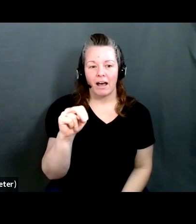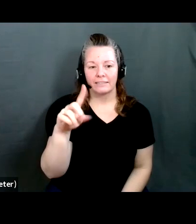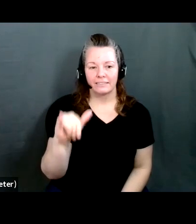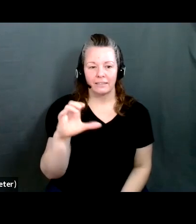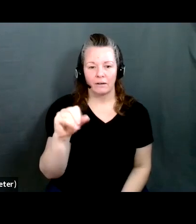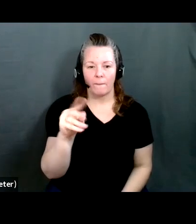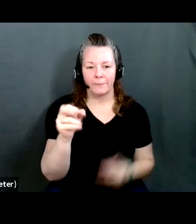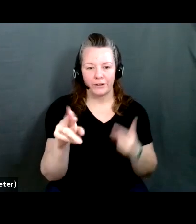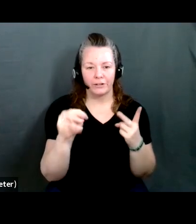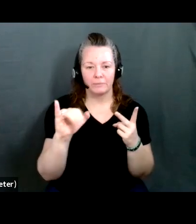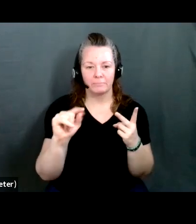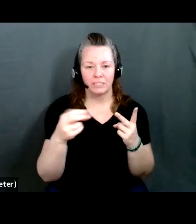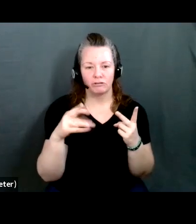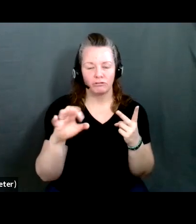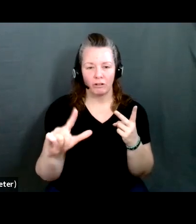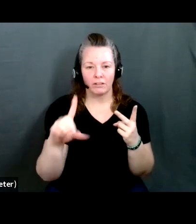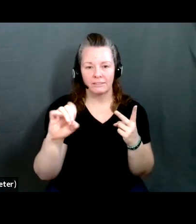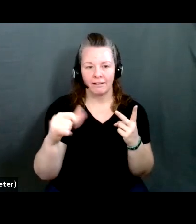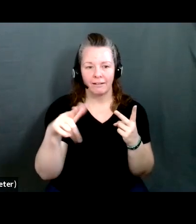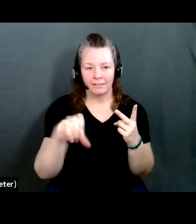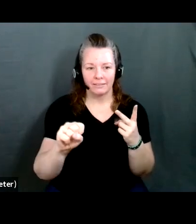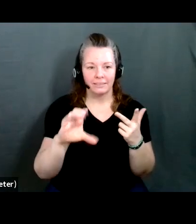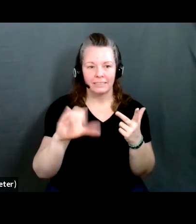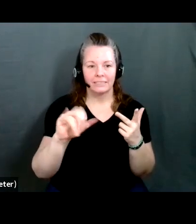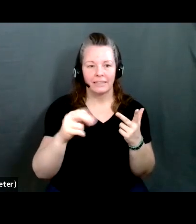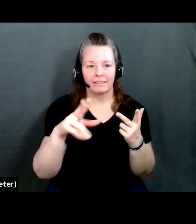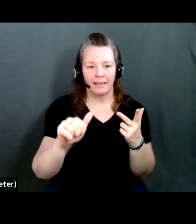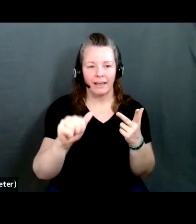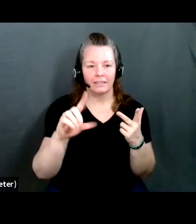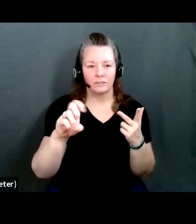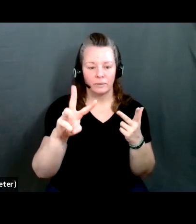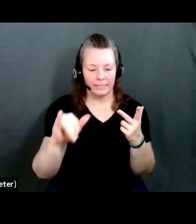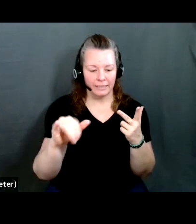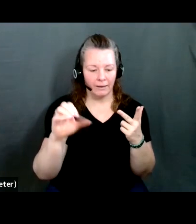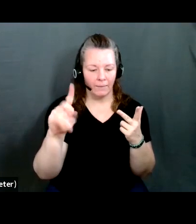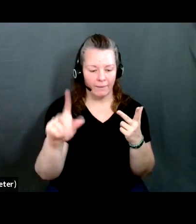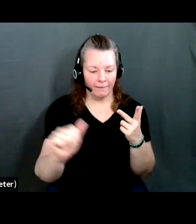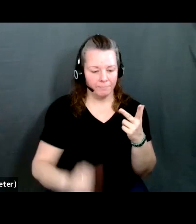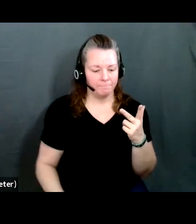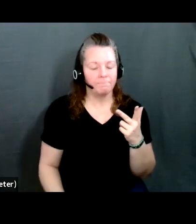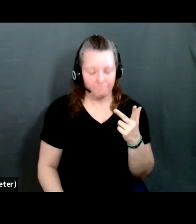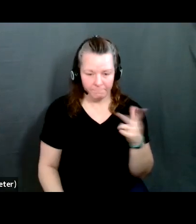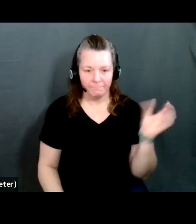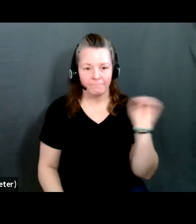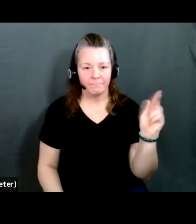Mitchell L.H. Douglas, and Cynthia Dewi Oka. All right.